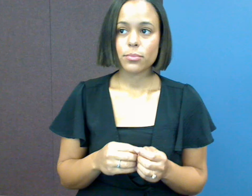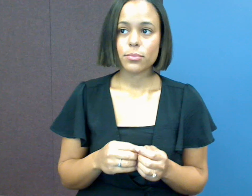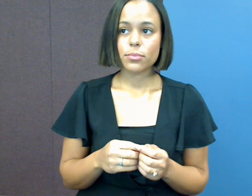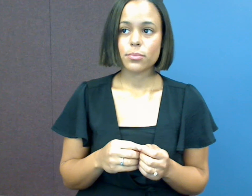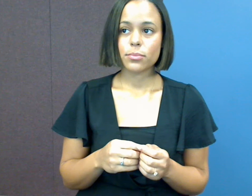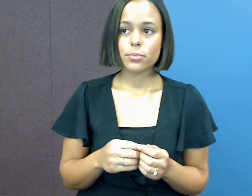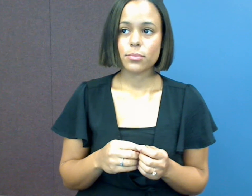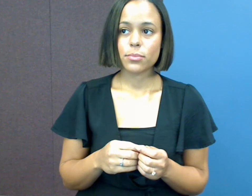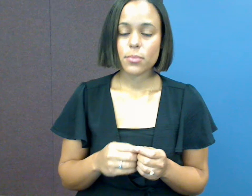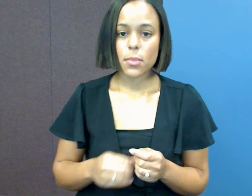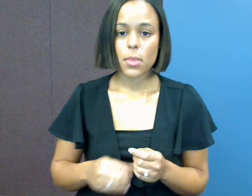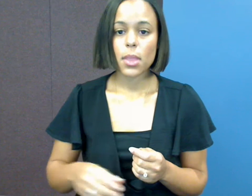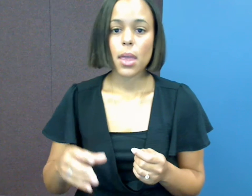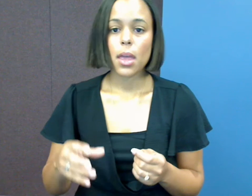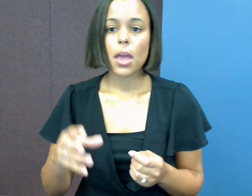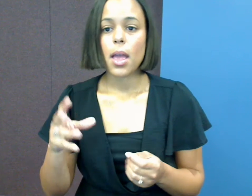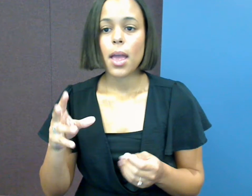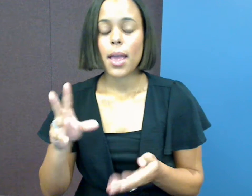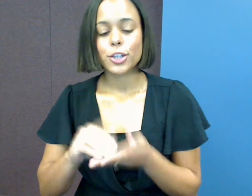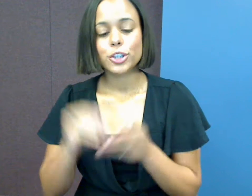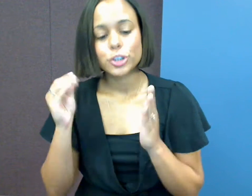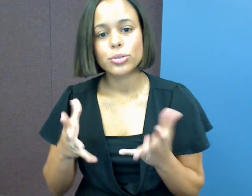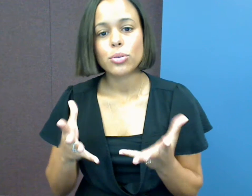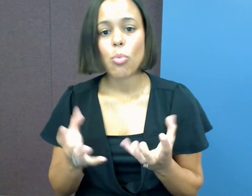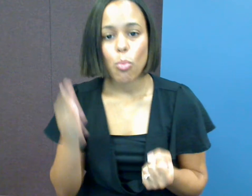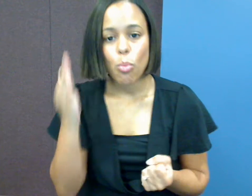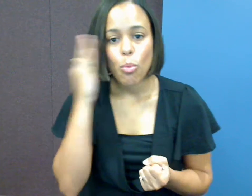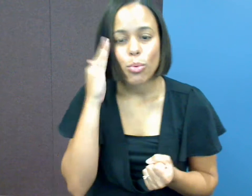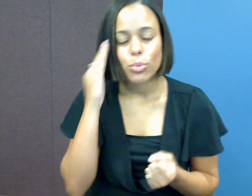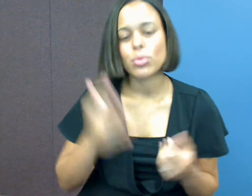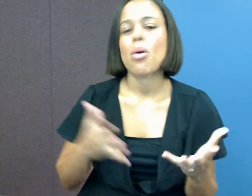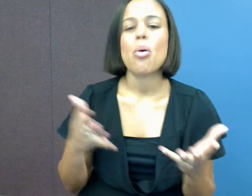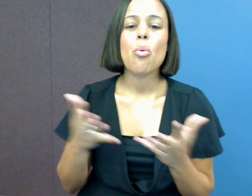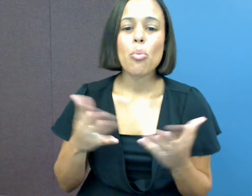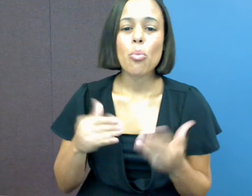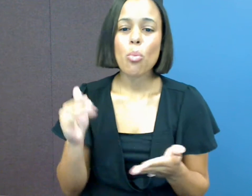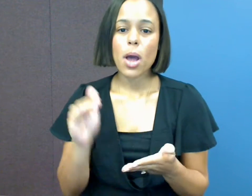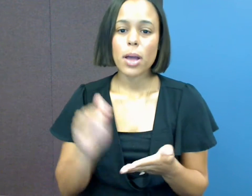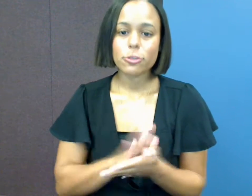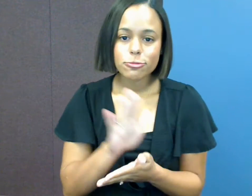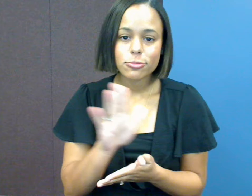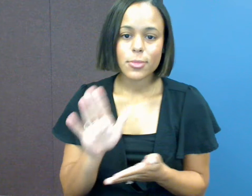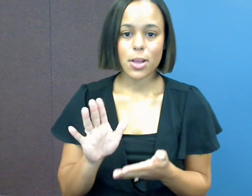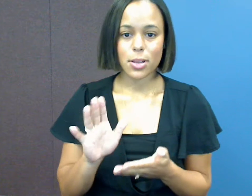we can share to outside entities regarding student records.